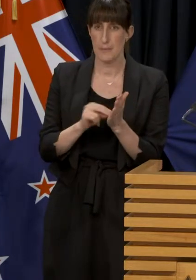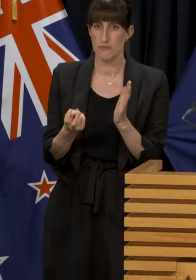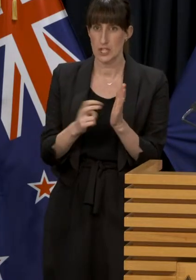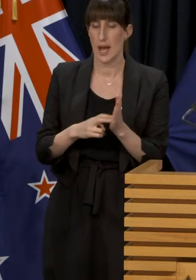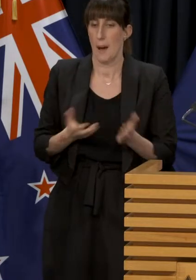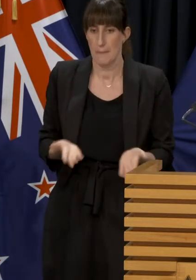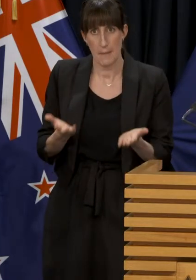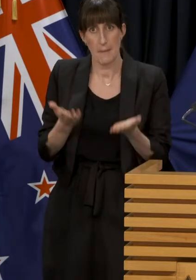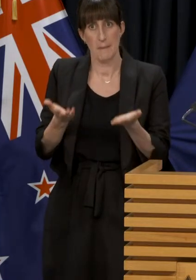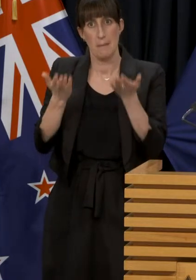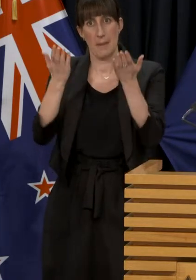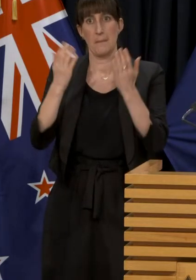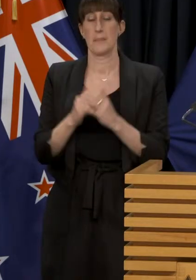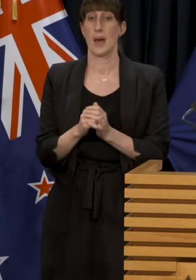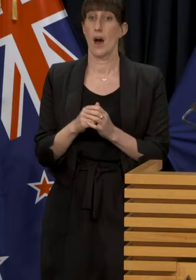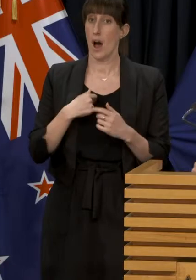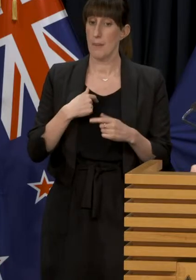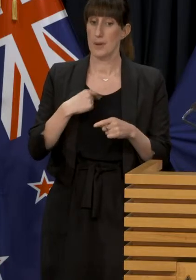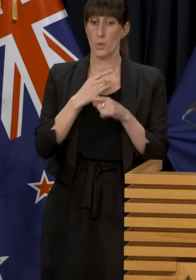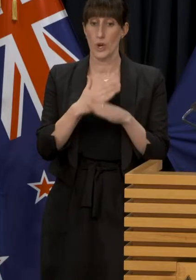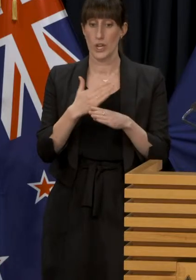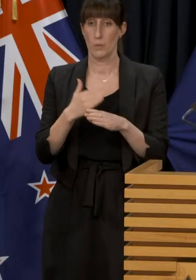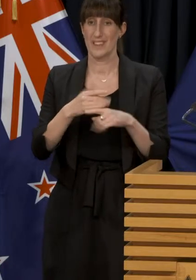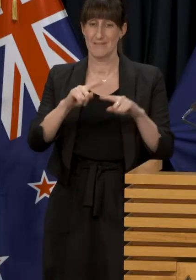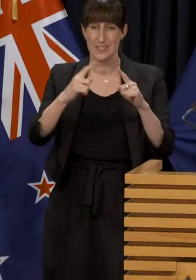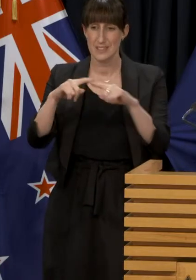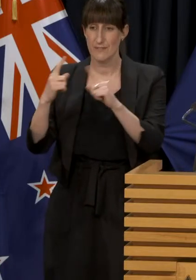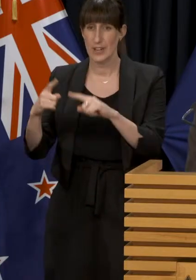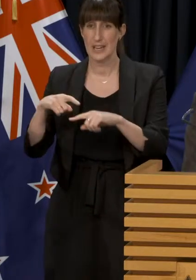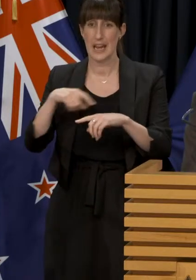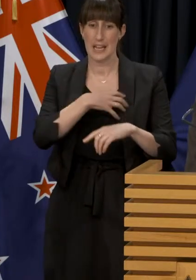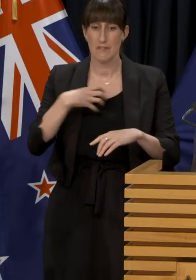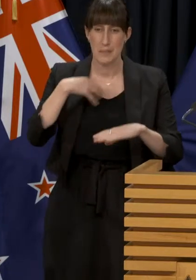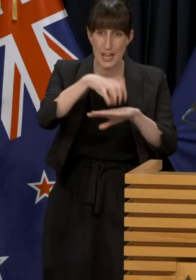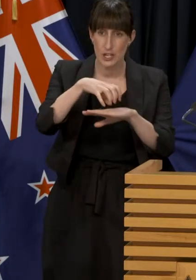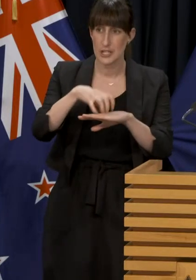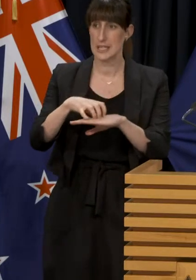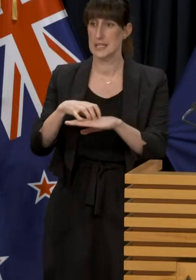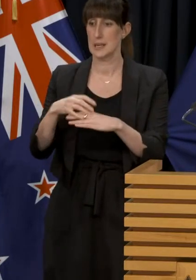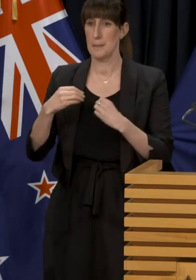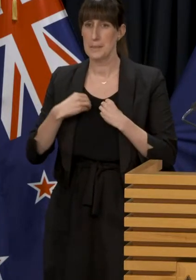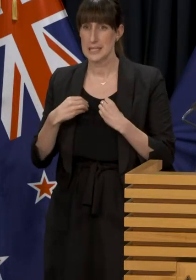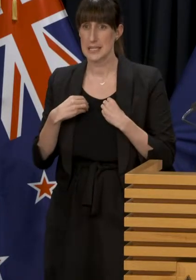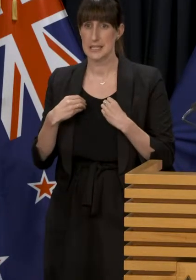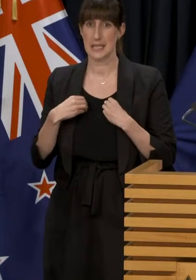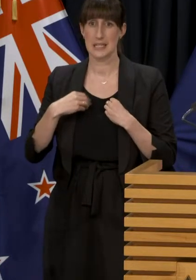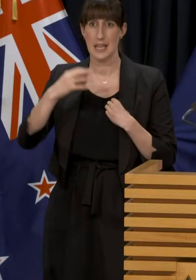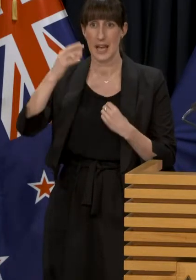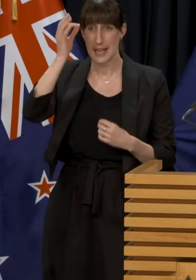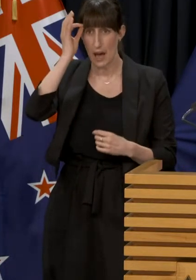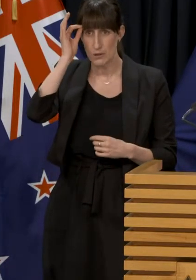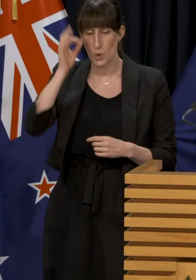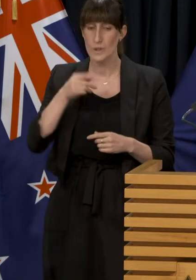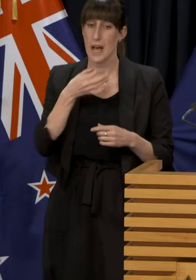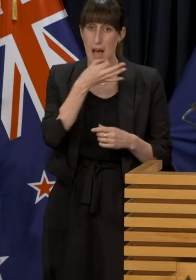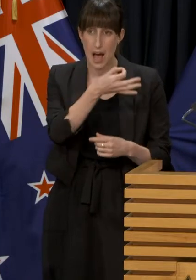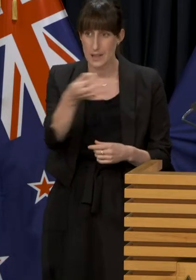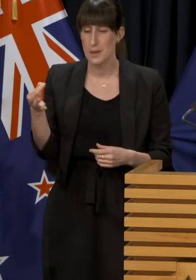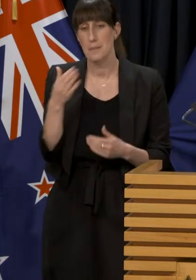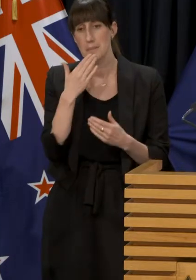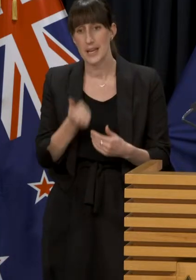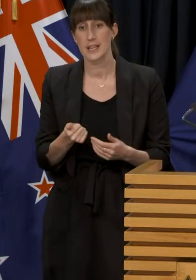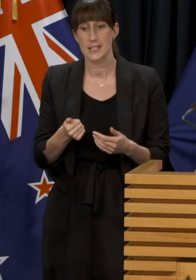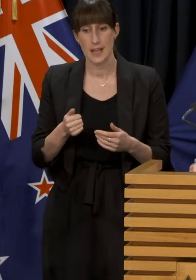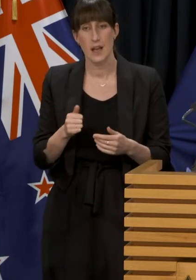departments, local government and businesses across the country, asking them to redouble their efforts to ensure they've got